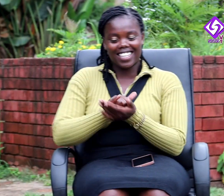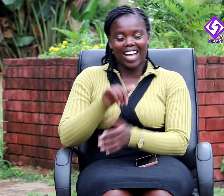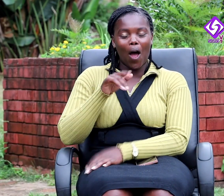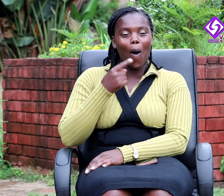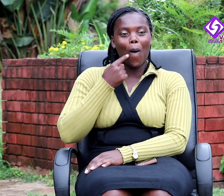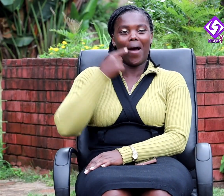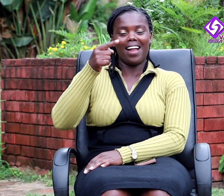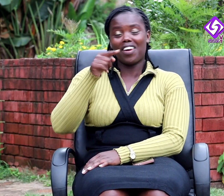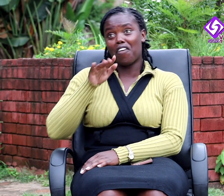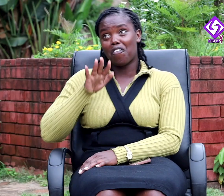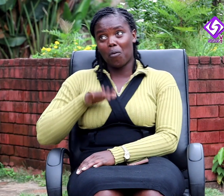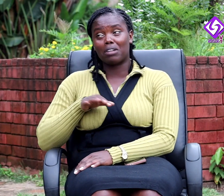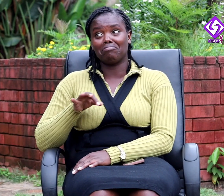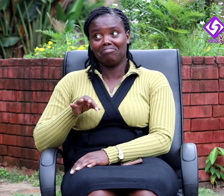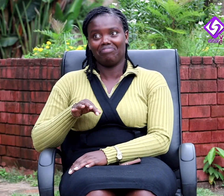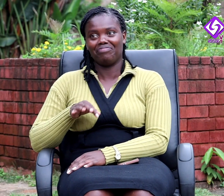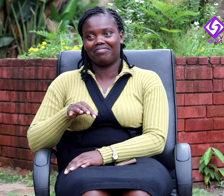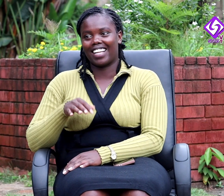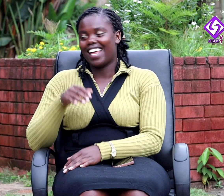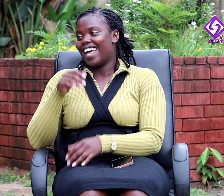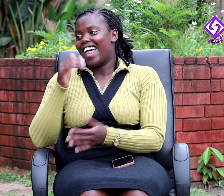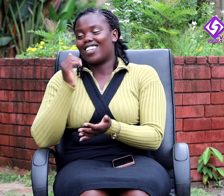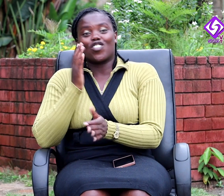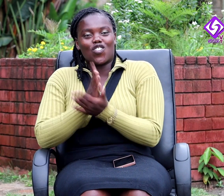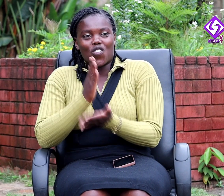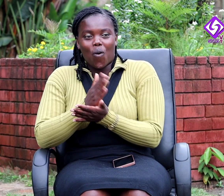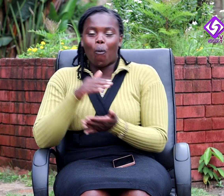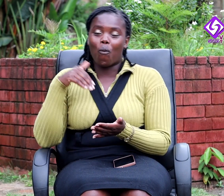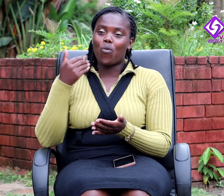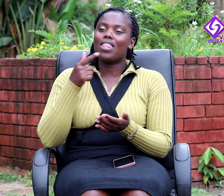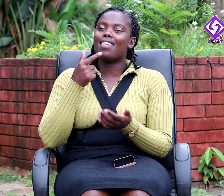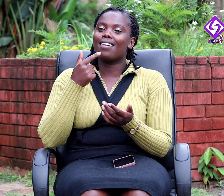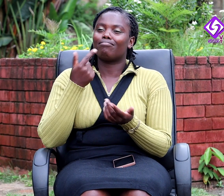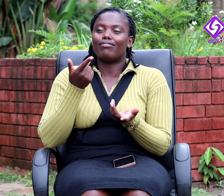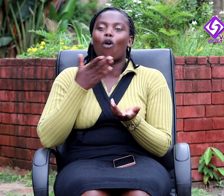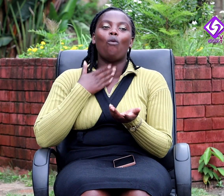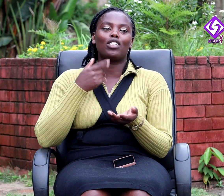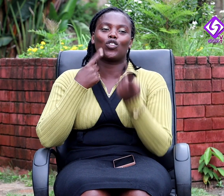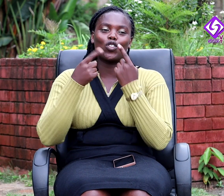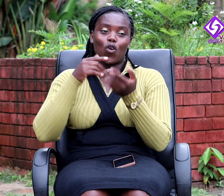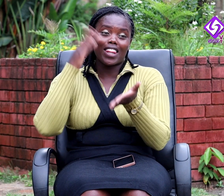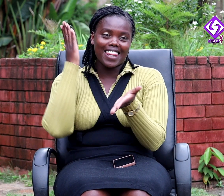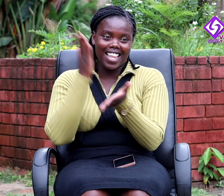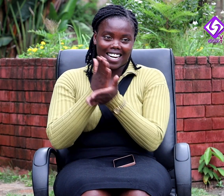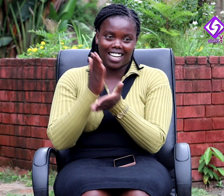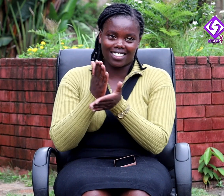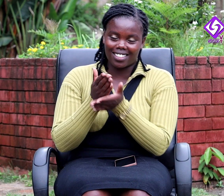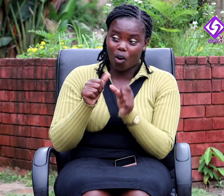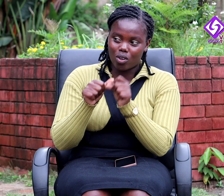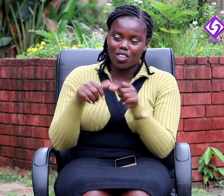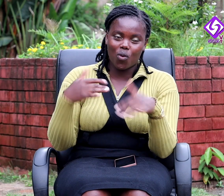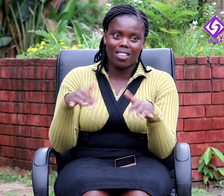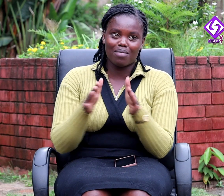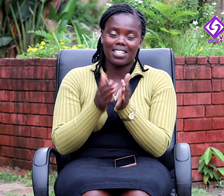Yeah, especially when you said that 103 million, that's quite a lot of money when it comes to